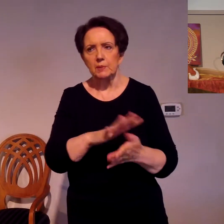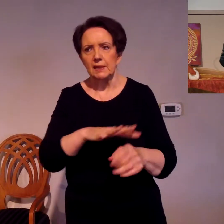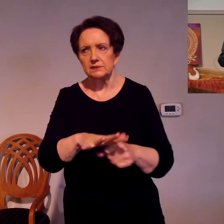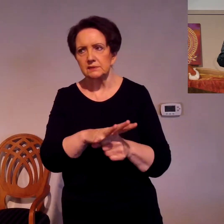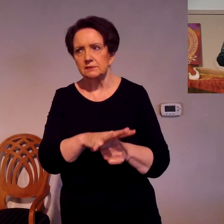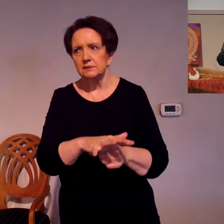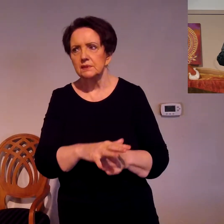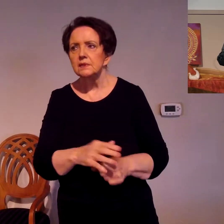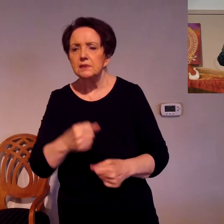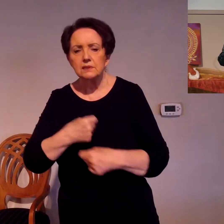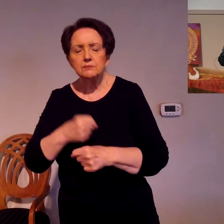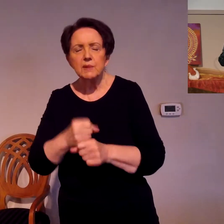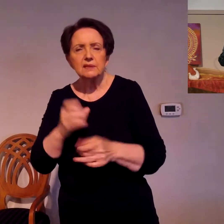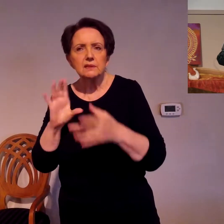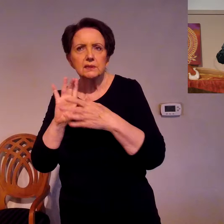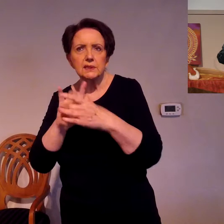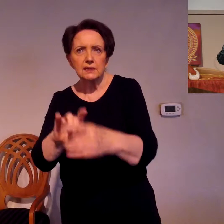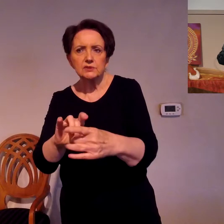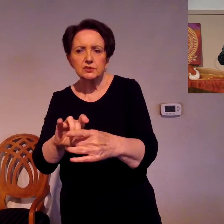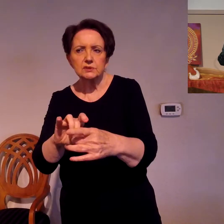connection in